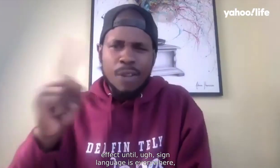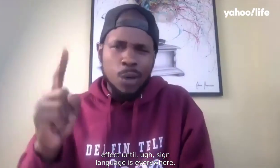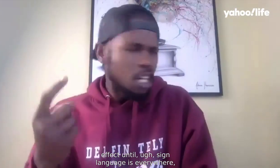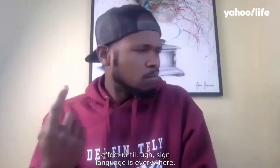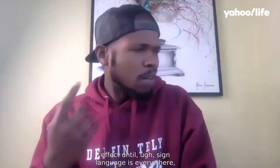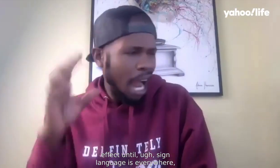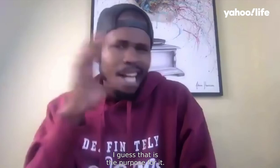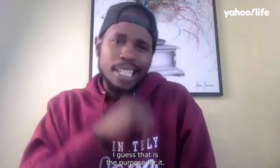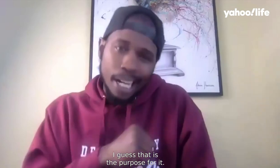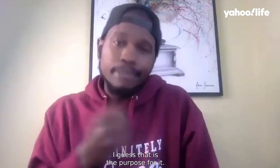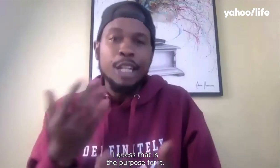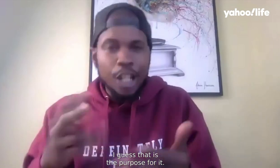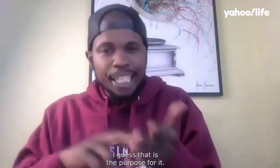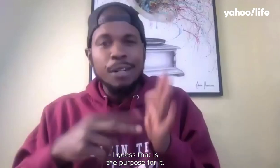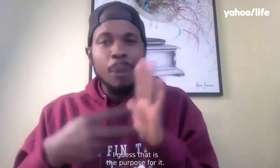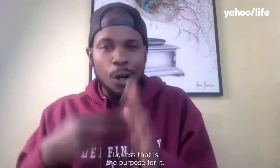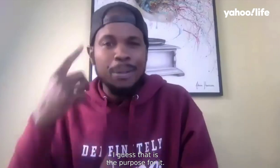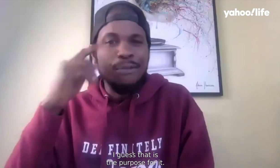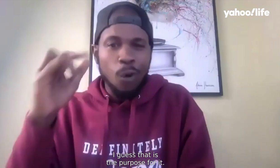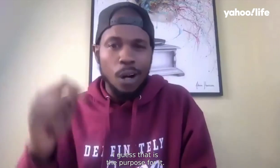everywhere, I guess there is a purpose for it.